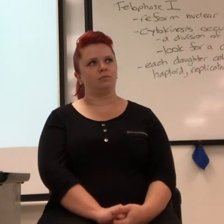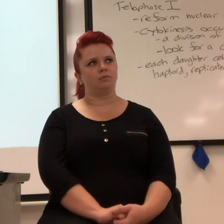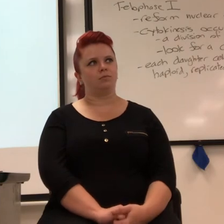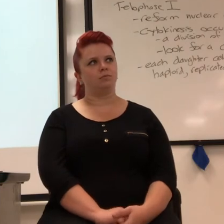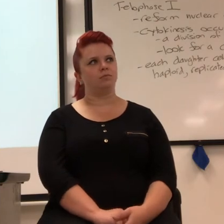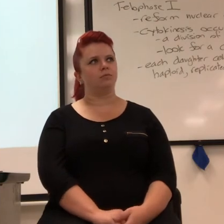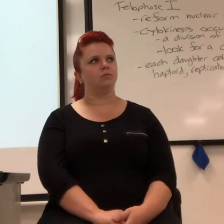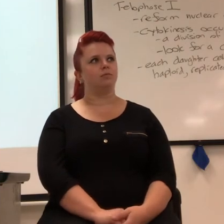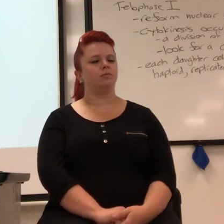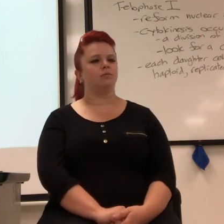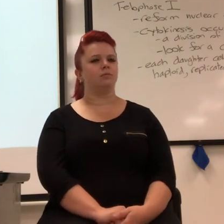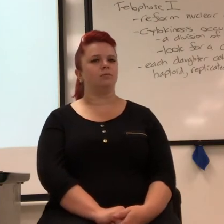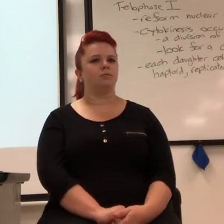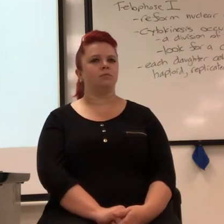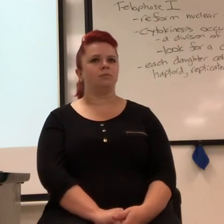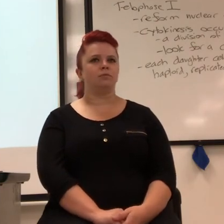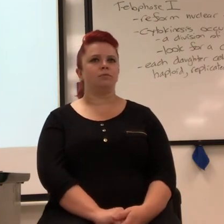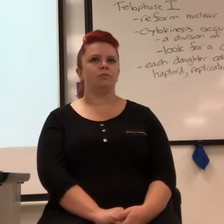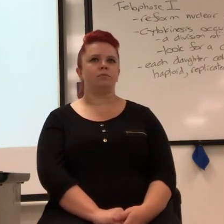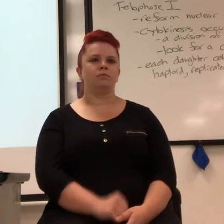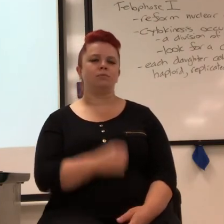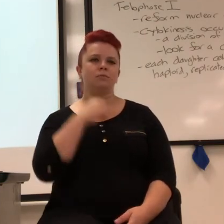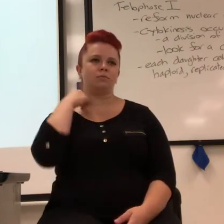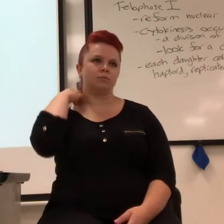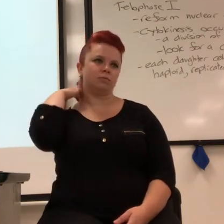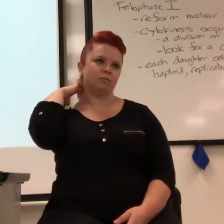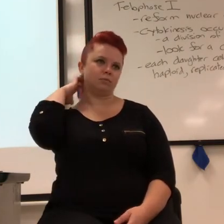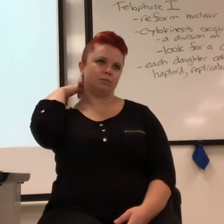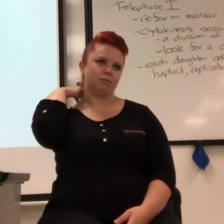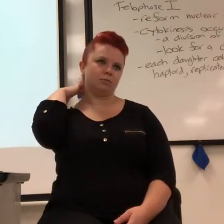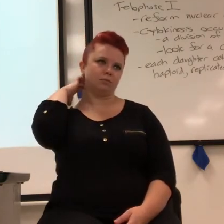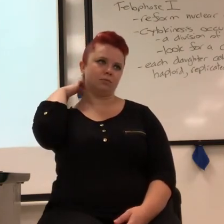So I'm writing break down nuclear envelope.